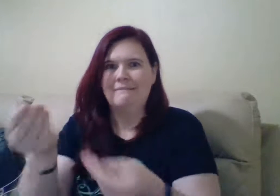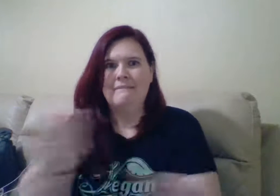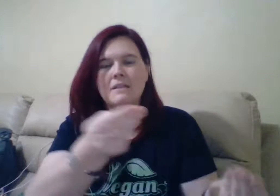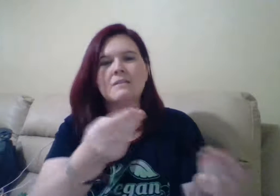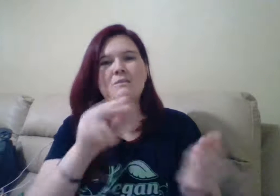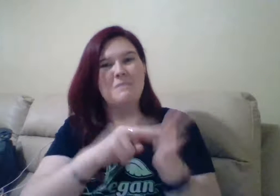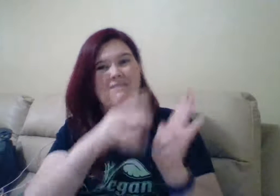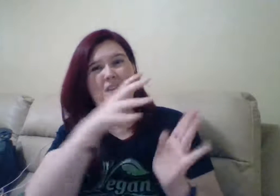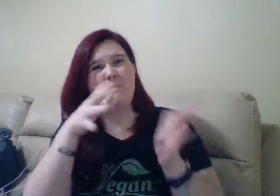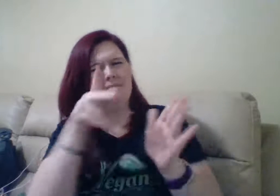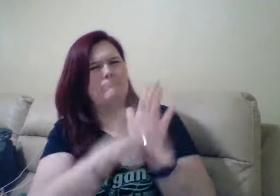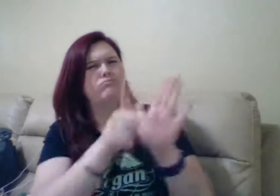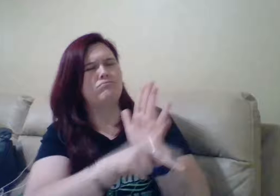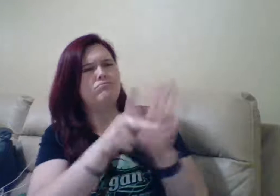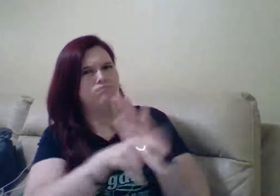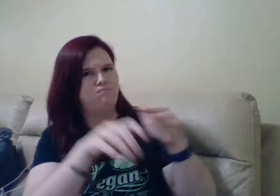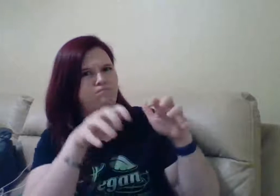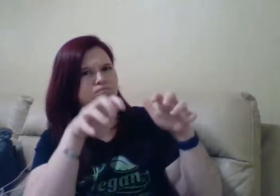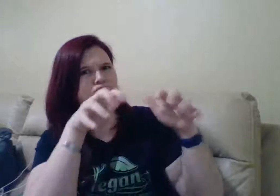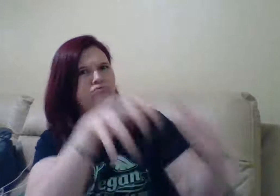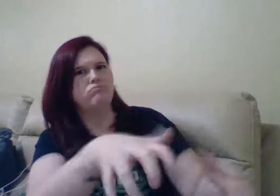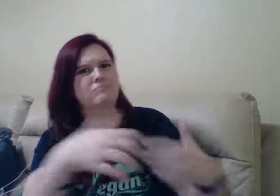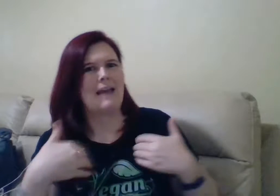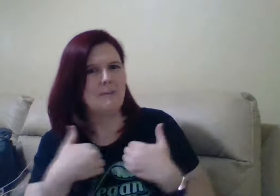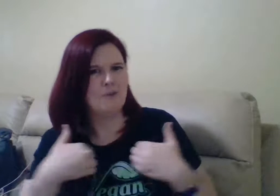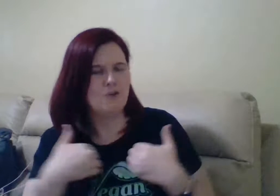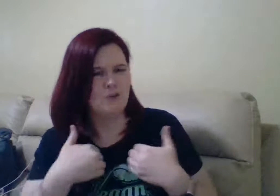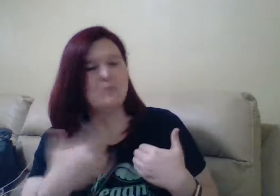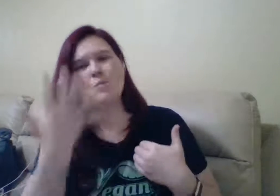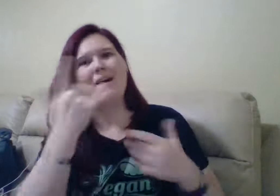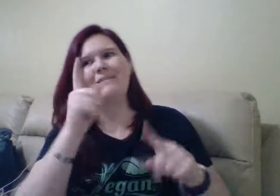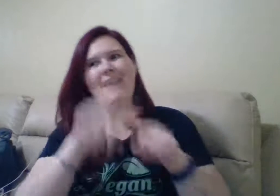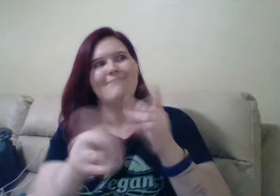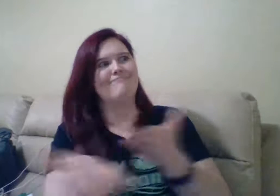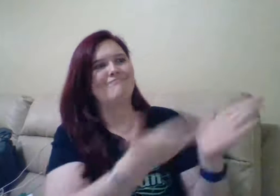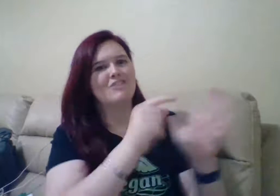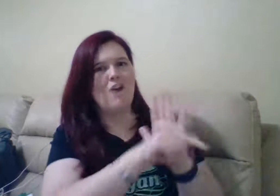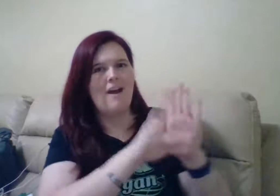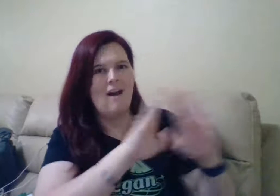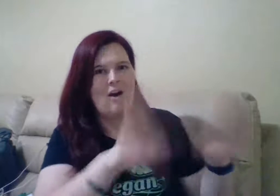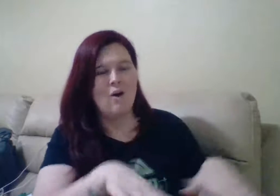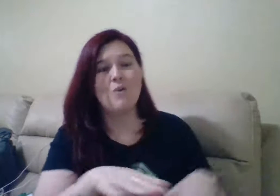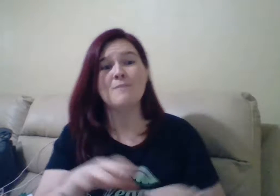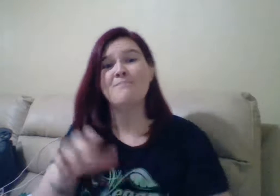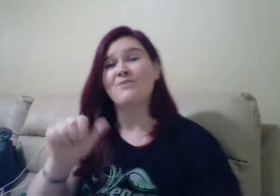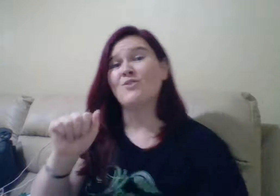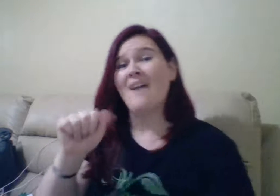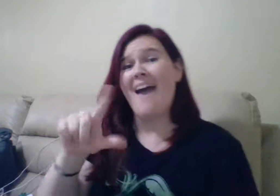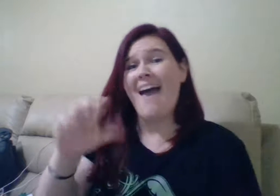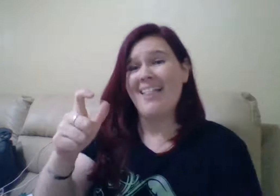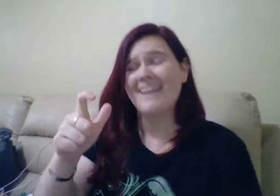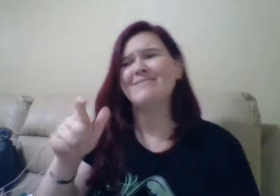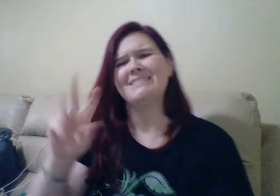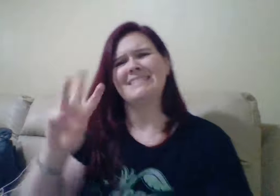sell them to the slaughterhouses to be killed there instead. Alex Haim is a sixth-generation farmer. He, his wife, and his